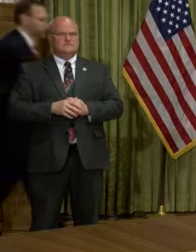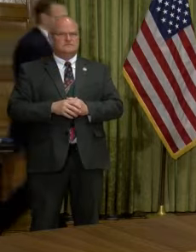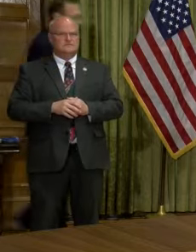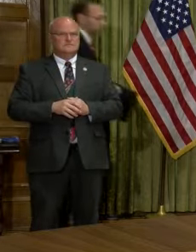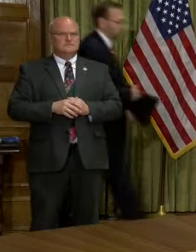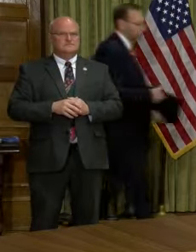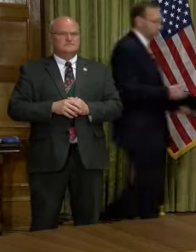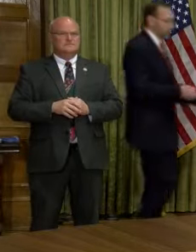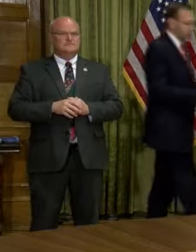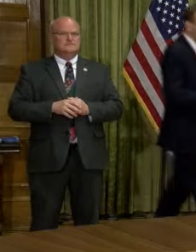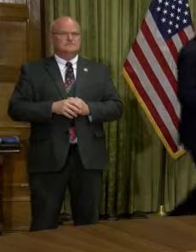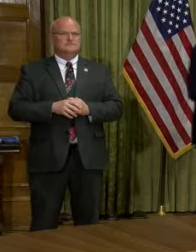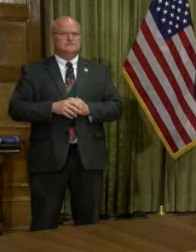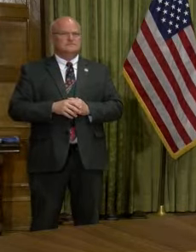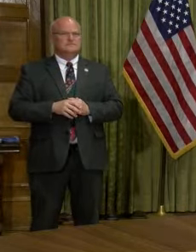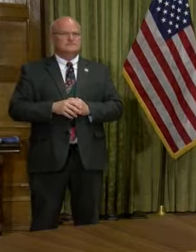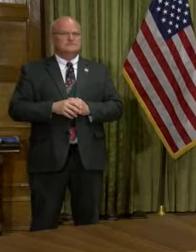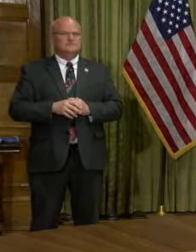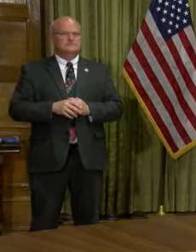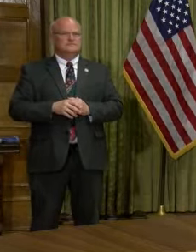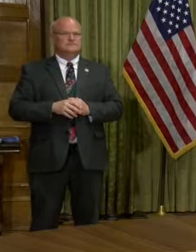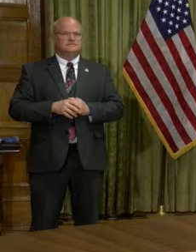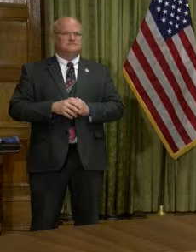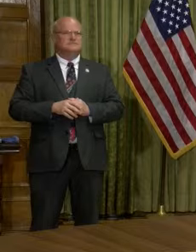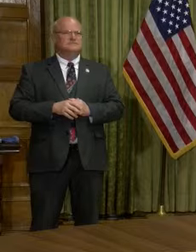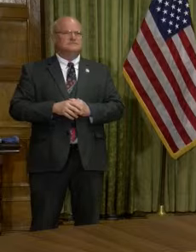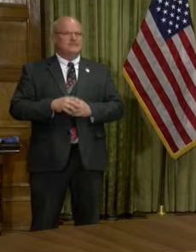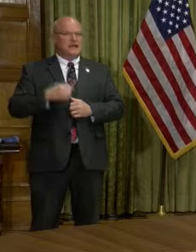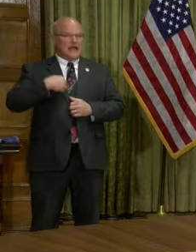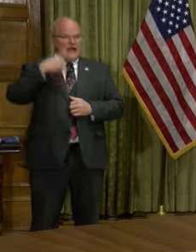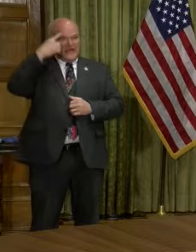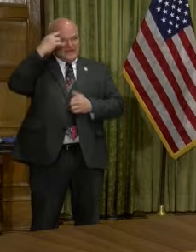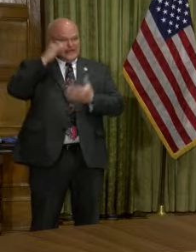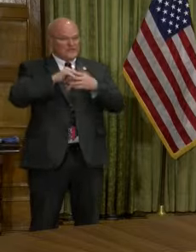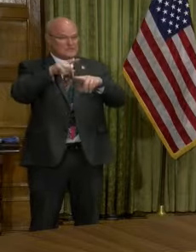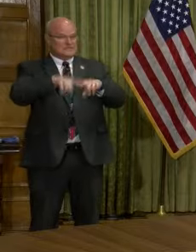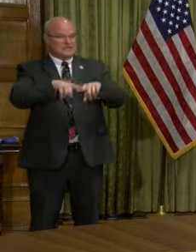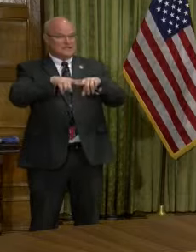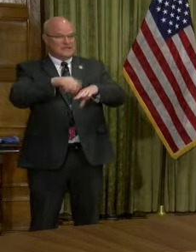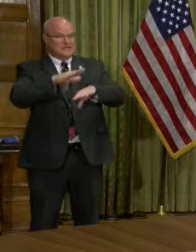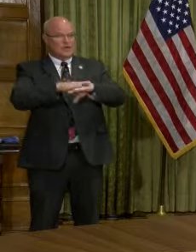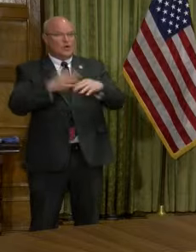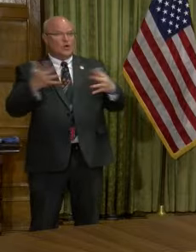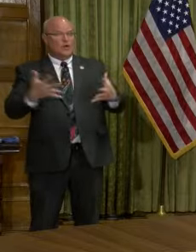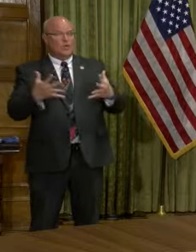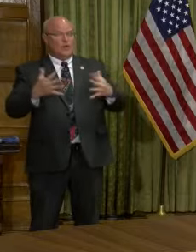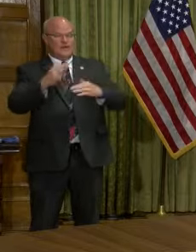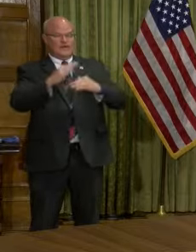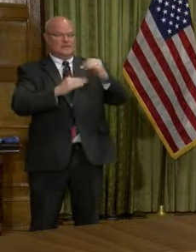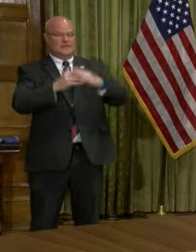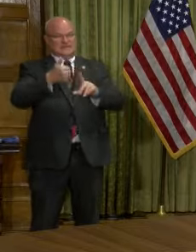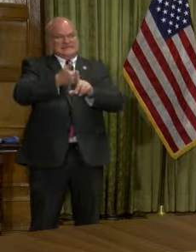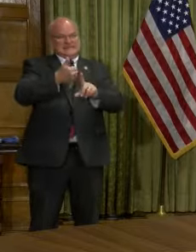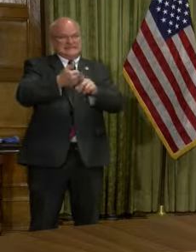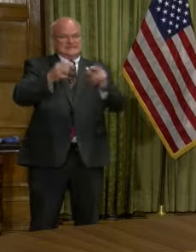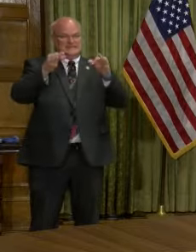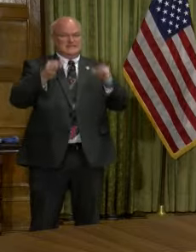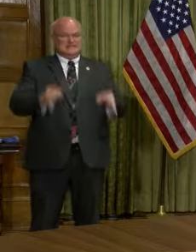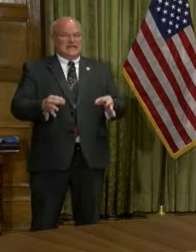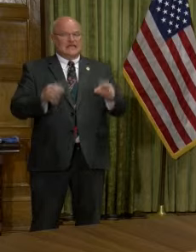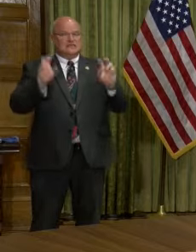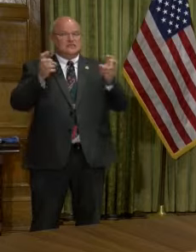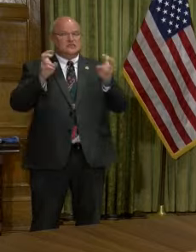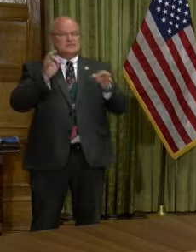I think that will really depend on what the facility decides to do in terms